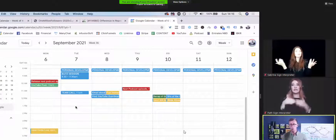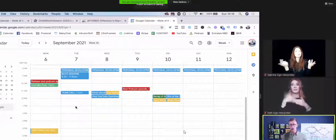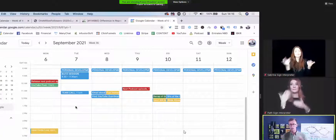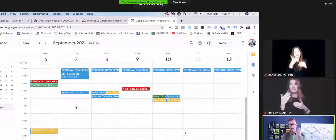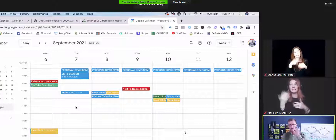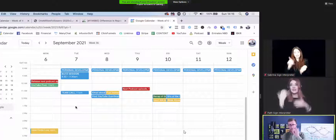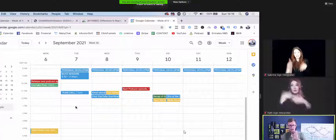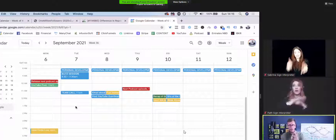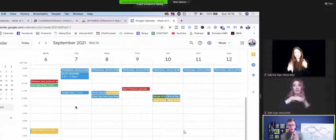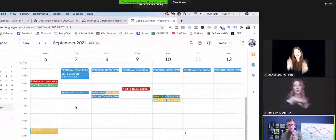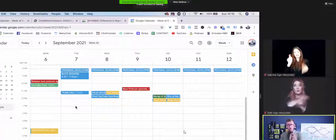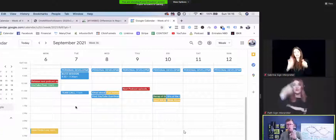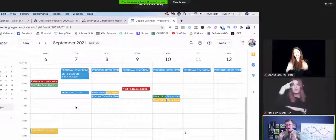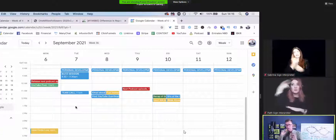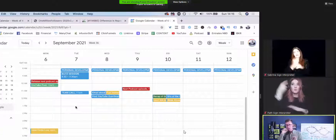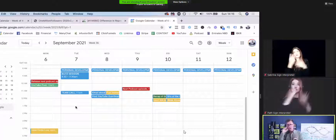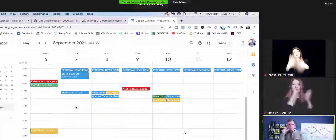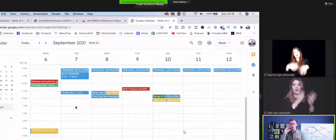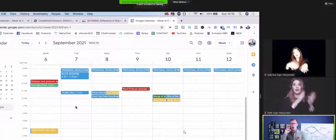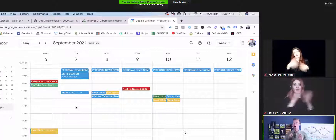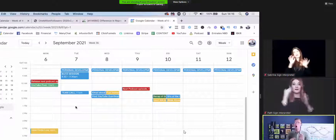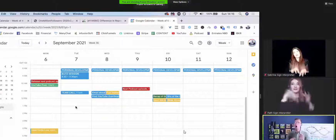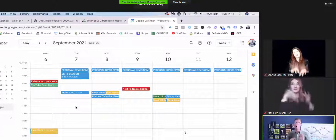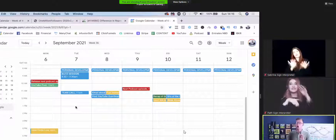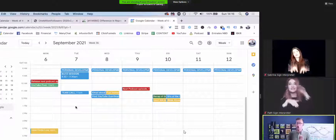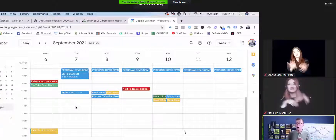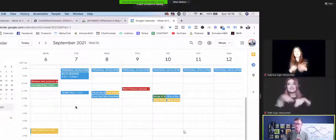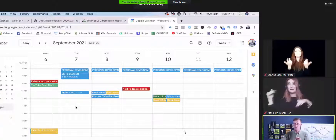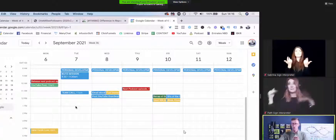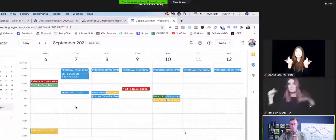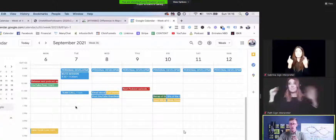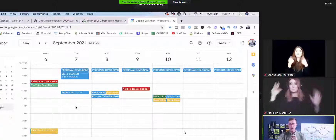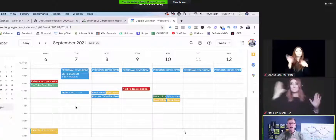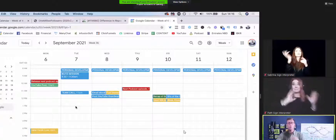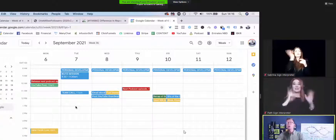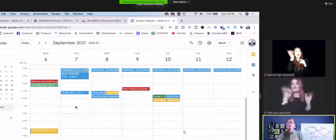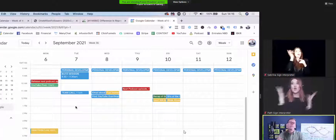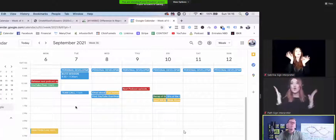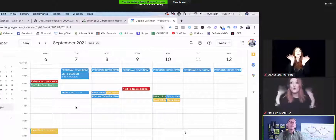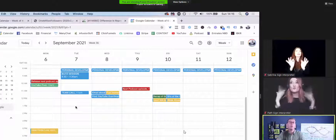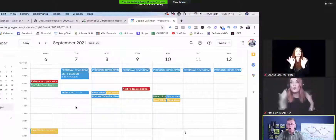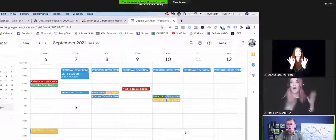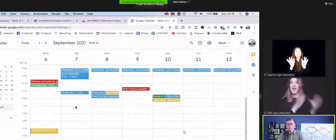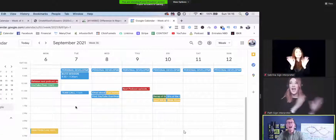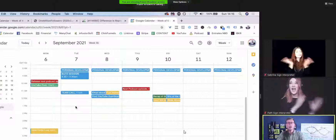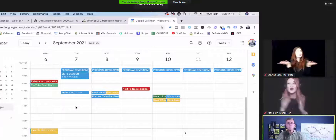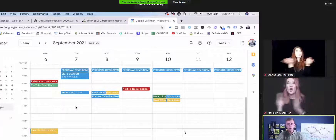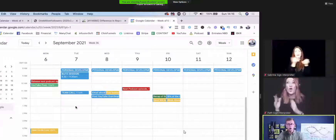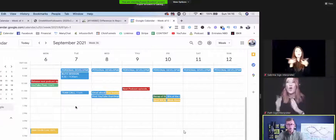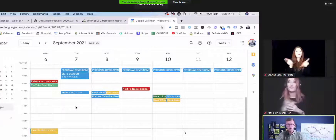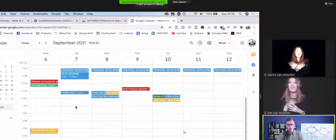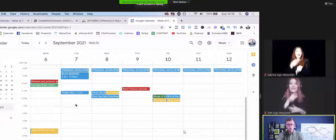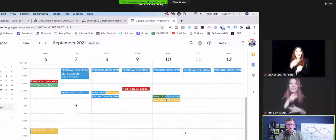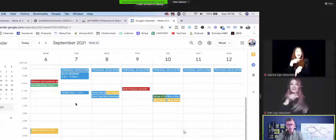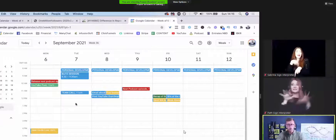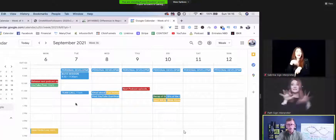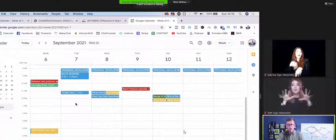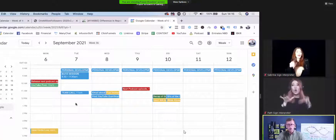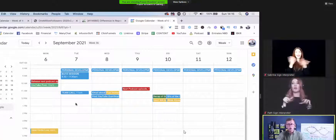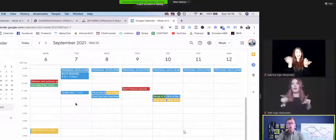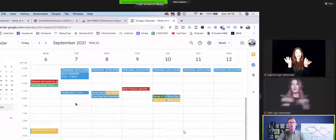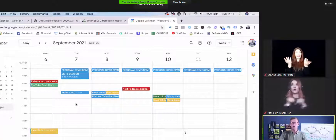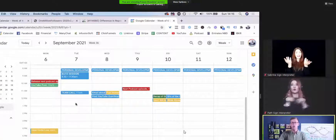overwhelmed. This will help change a lot for you. People call them time blocks. So